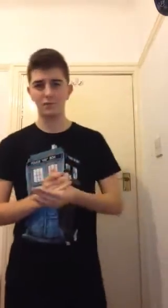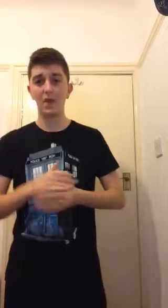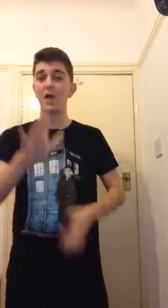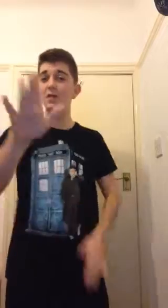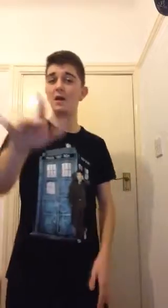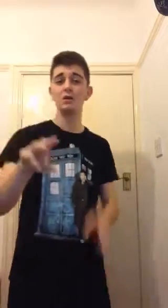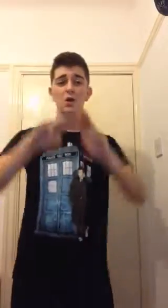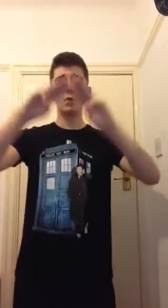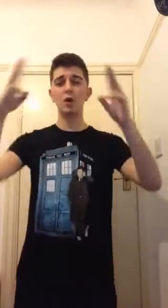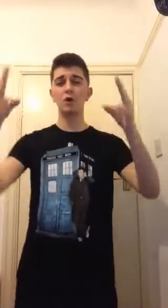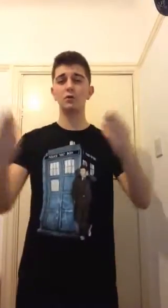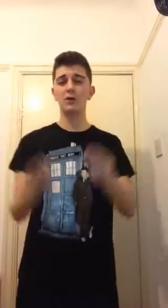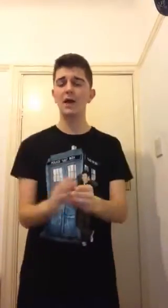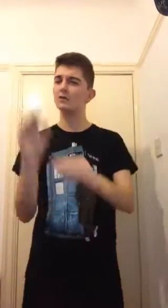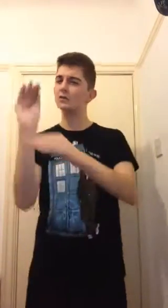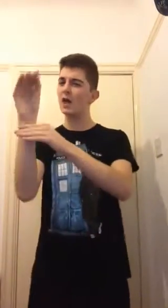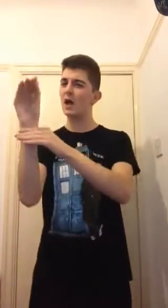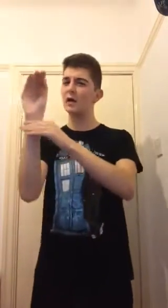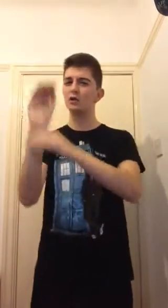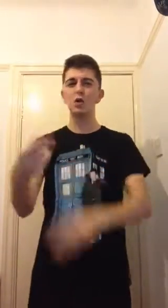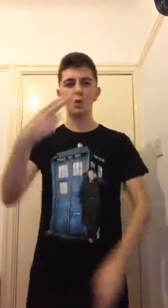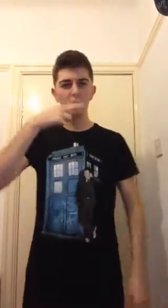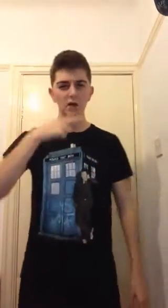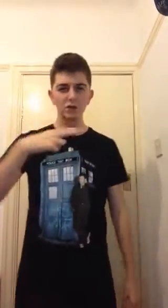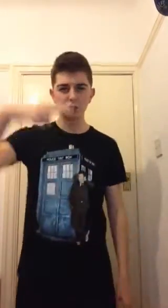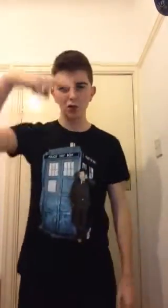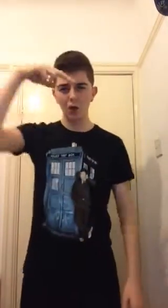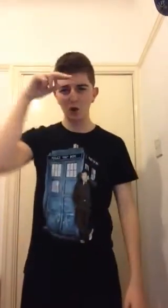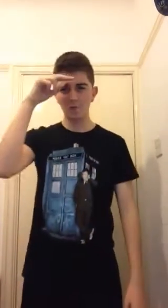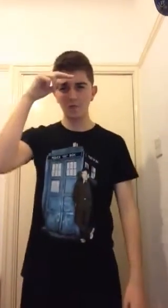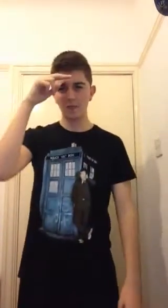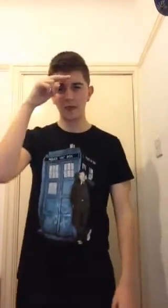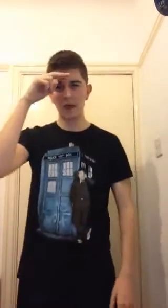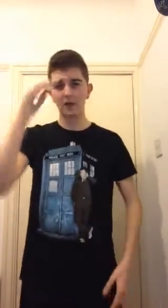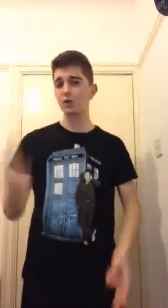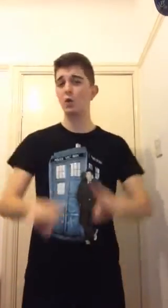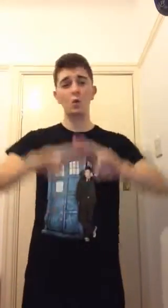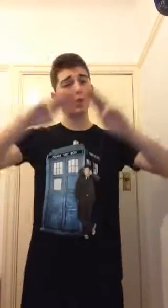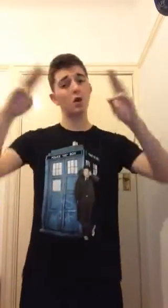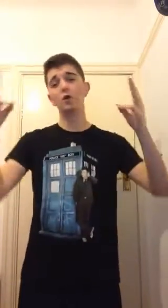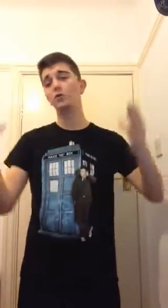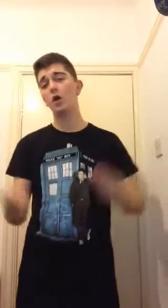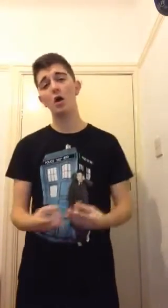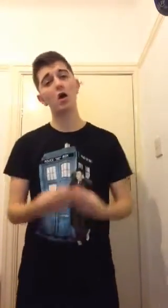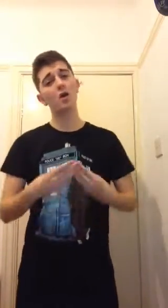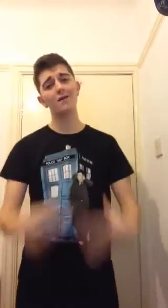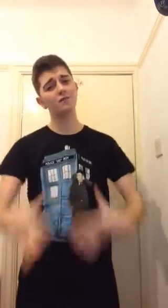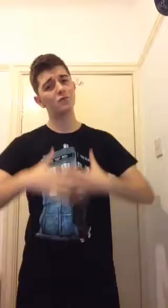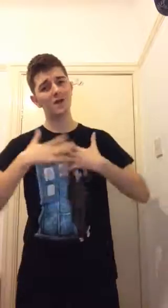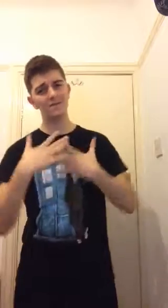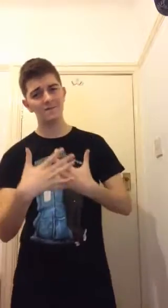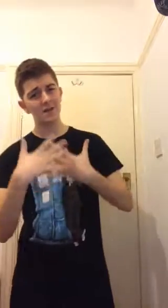there's a world outside your window and it's a world of dreaded